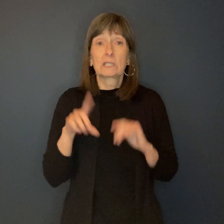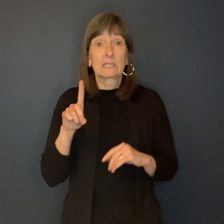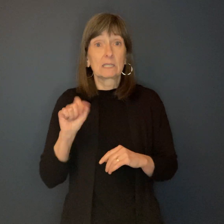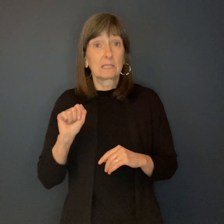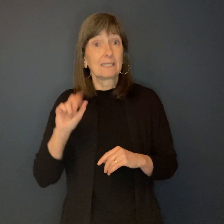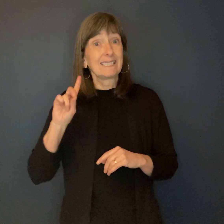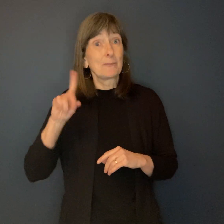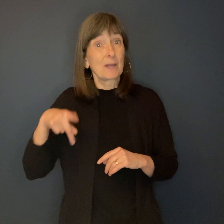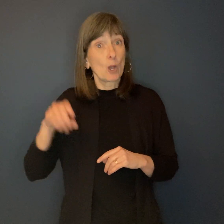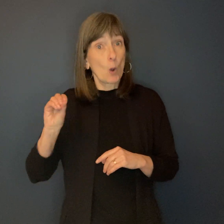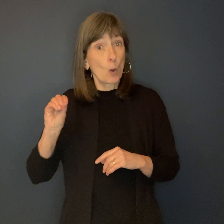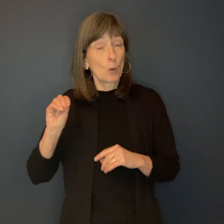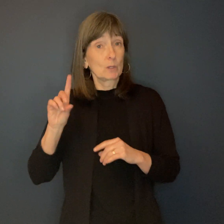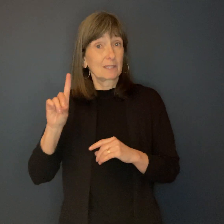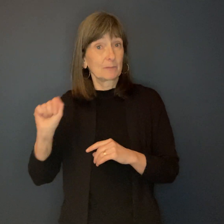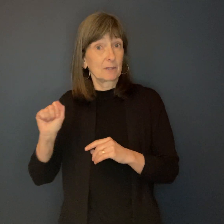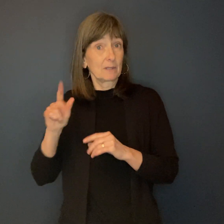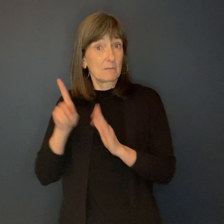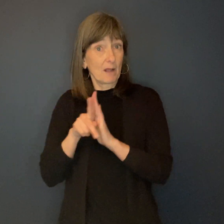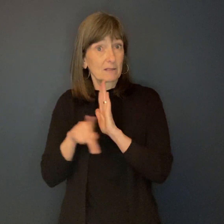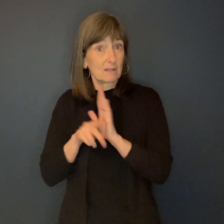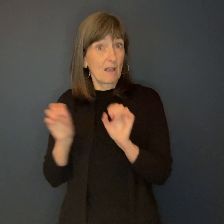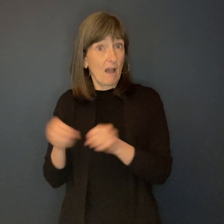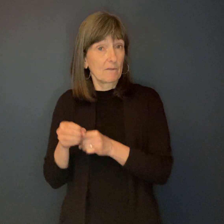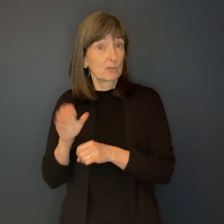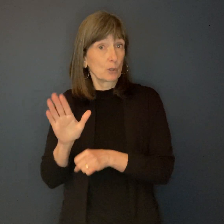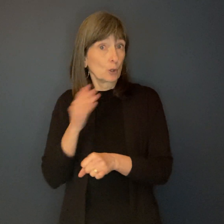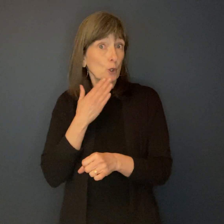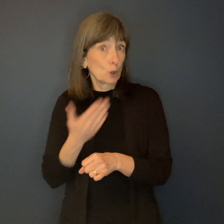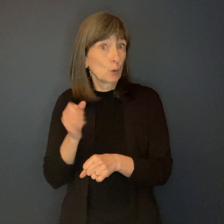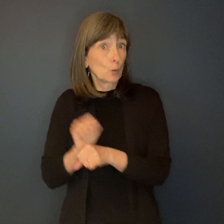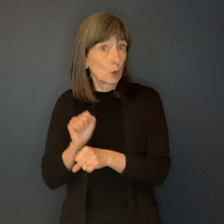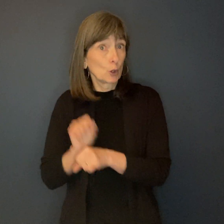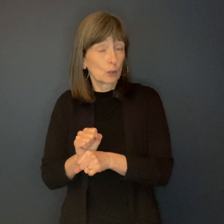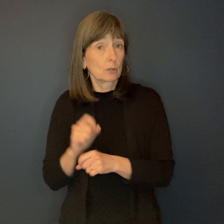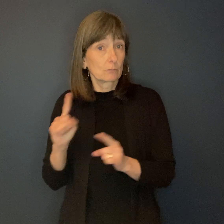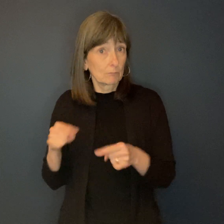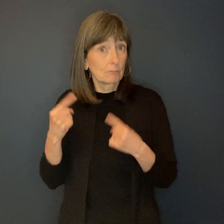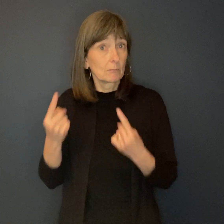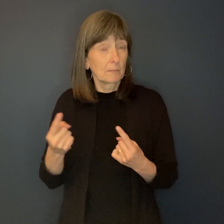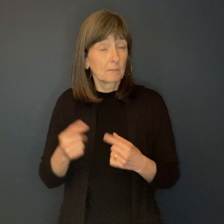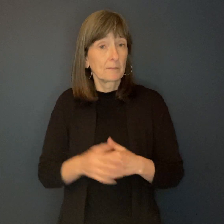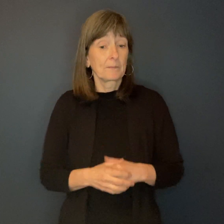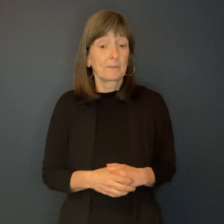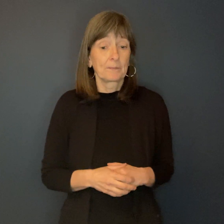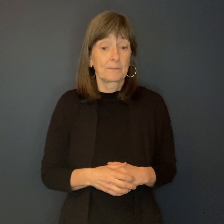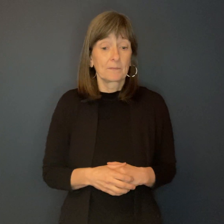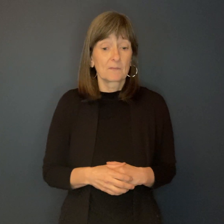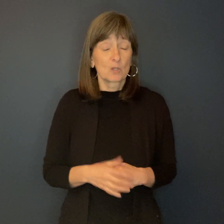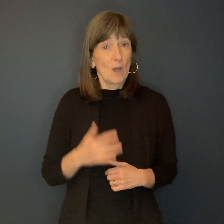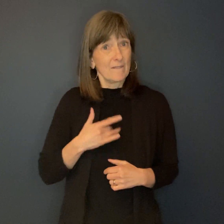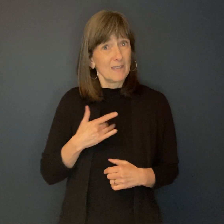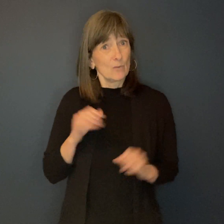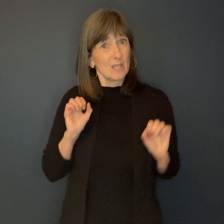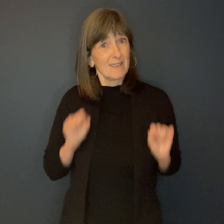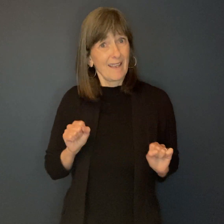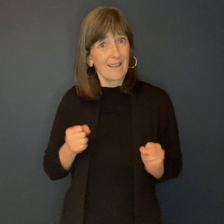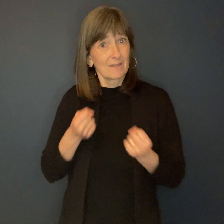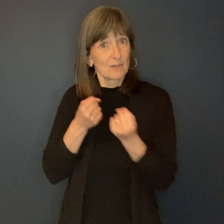Office. We have an opportunity, I think, to put supports next to people in communities. Like, community at this point in